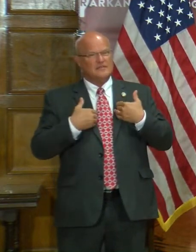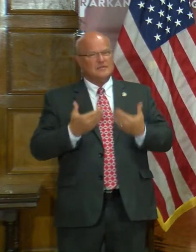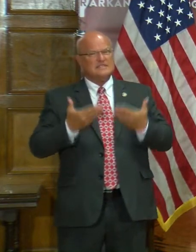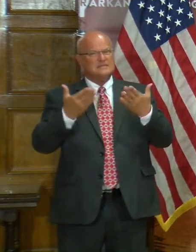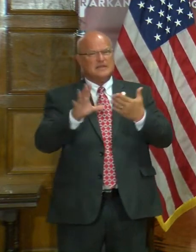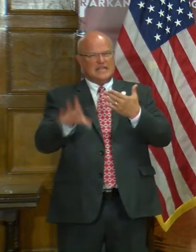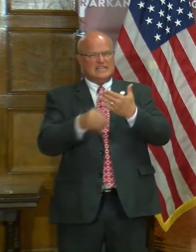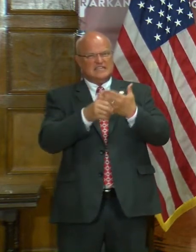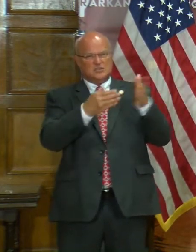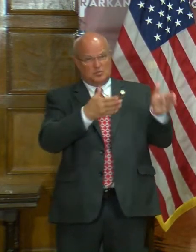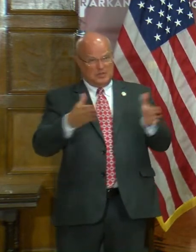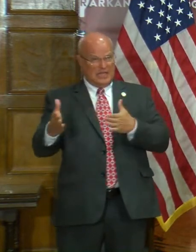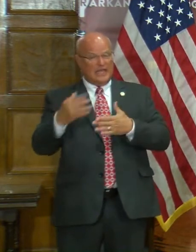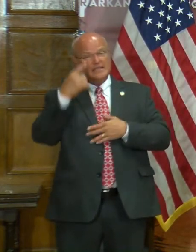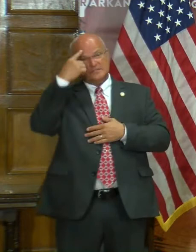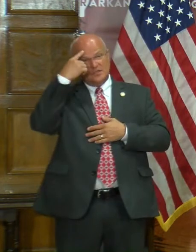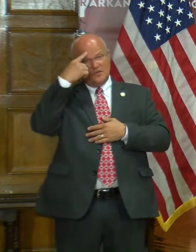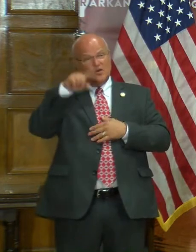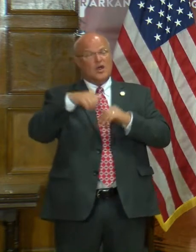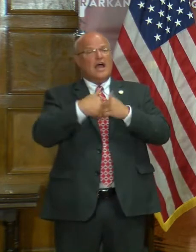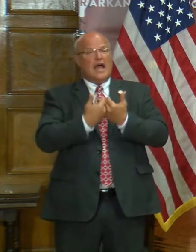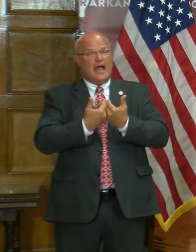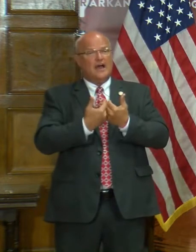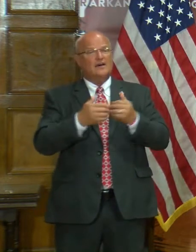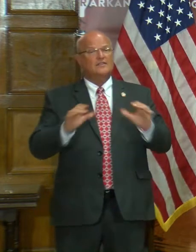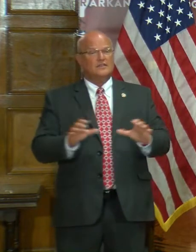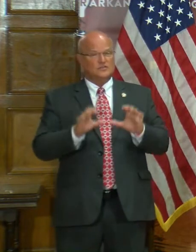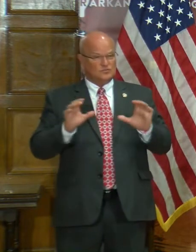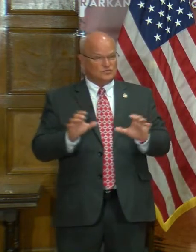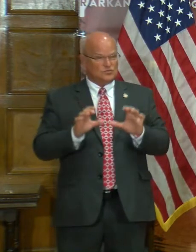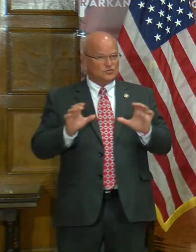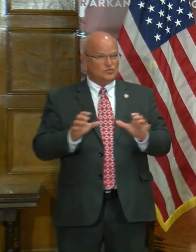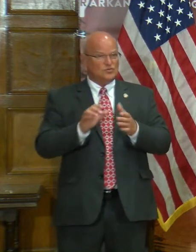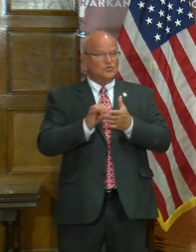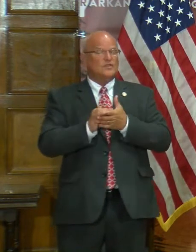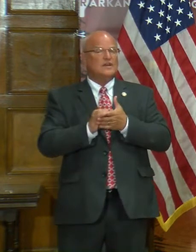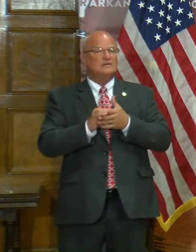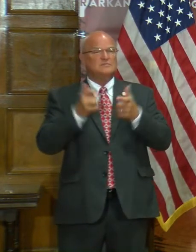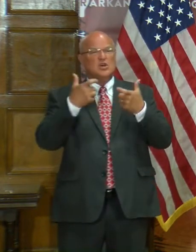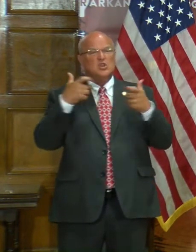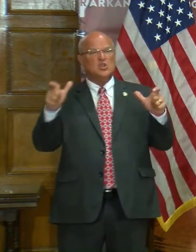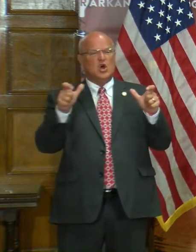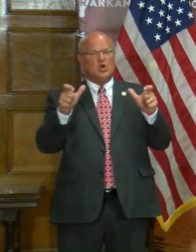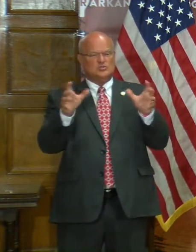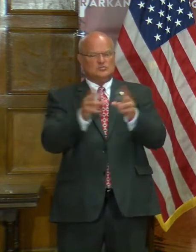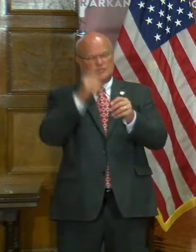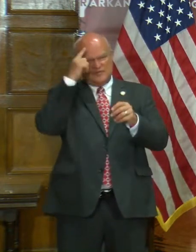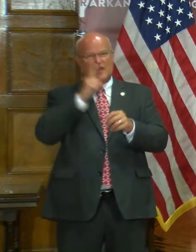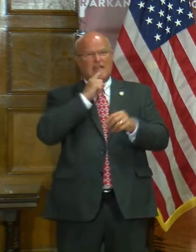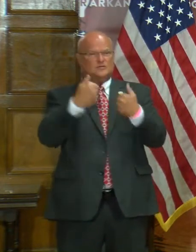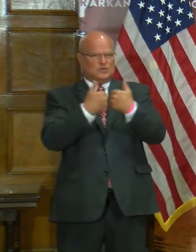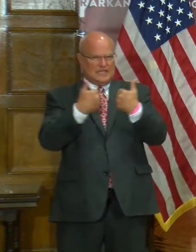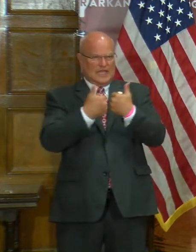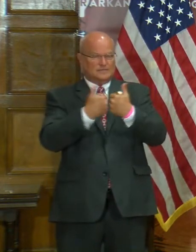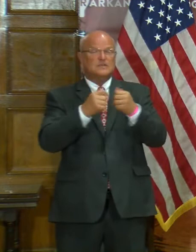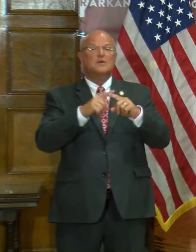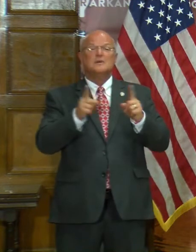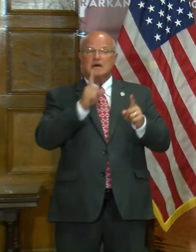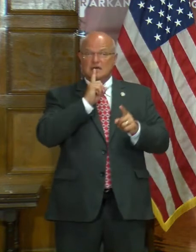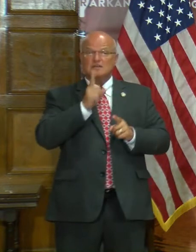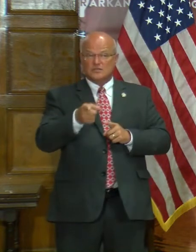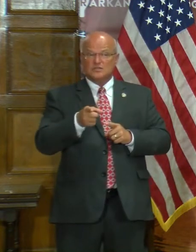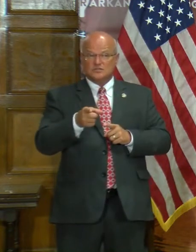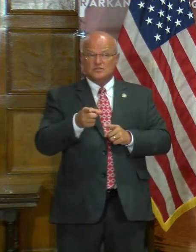submitting additional plans for how they're going to do the larger venues for the actual games. But there will